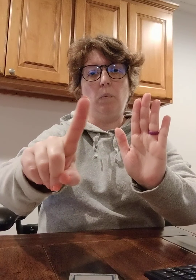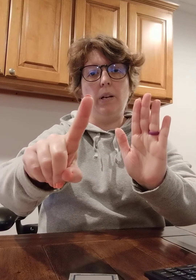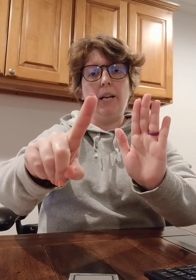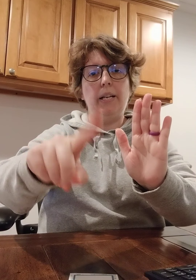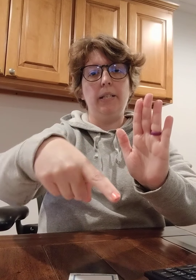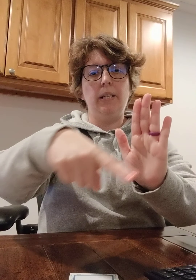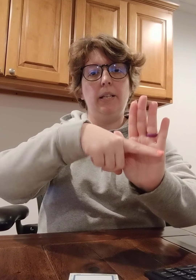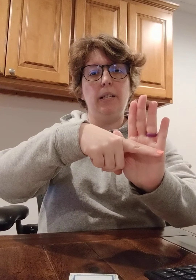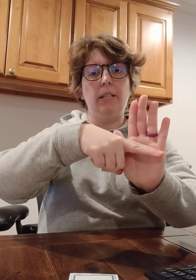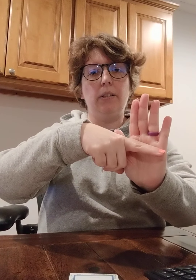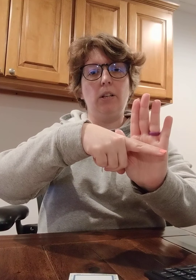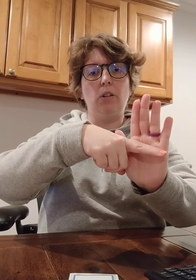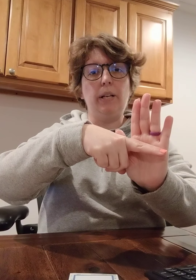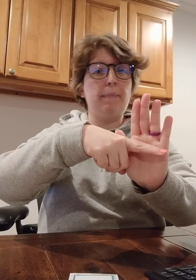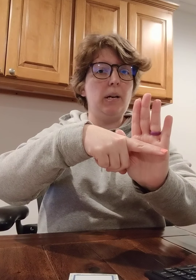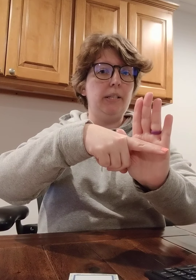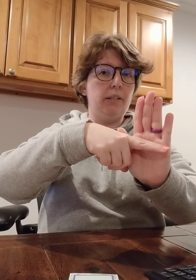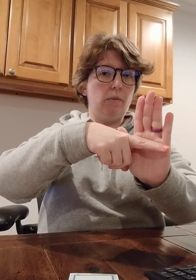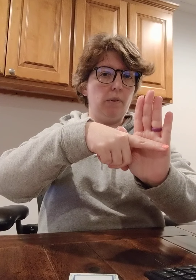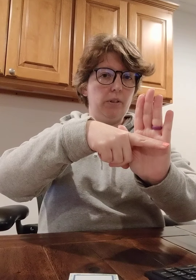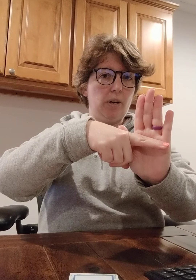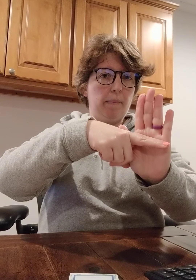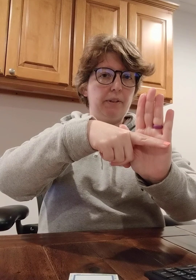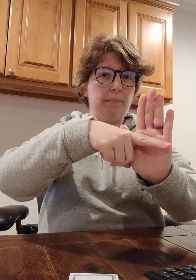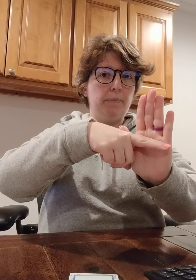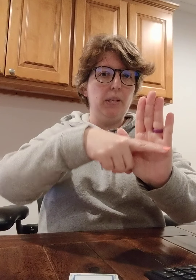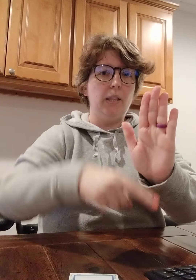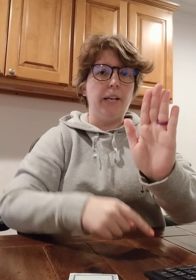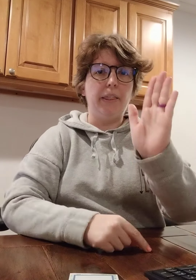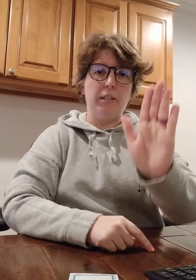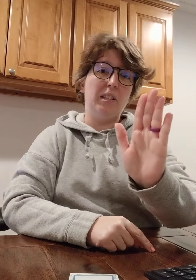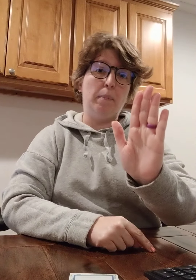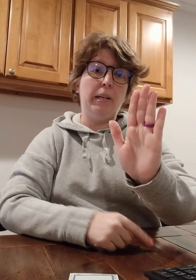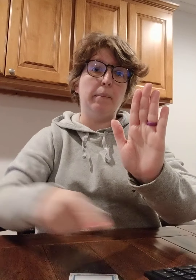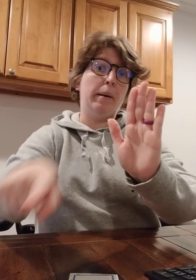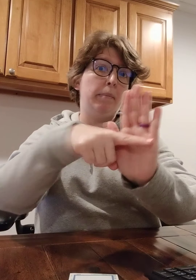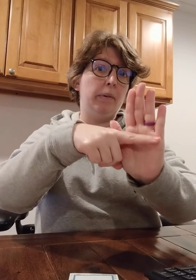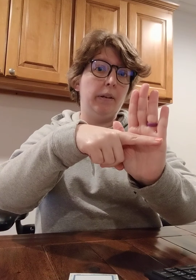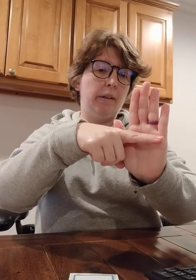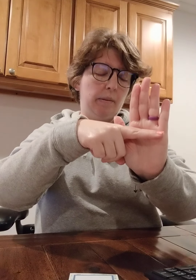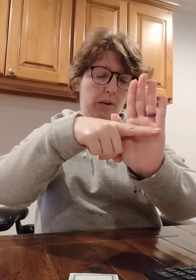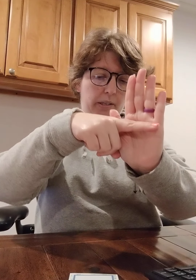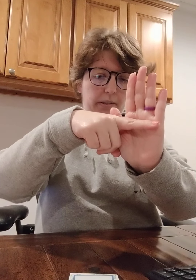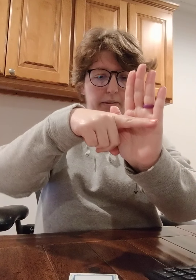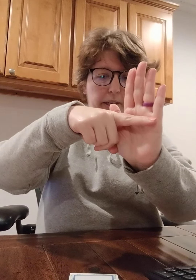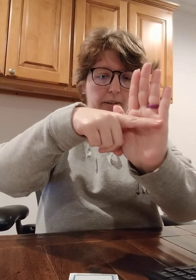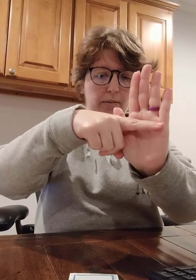one hand, is going to look like a minus on top of it. Like this is a piece of paper and the minus is there.